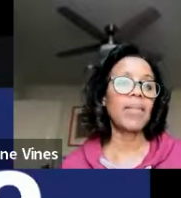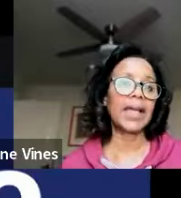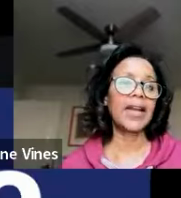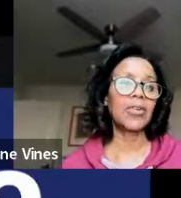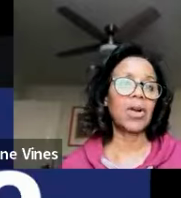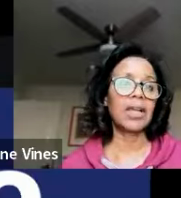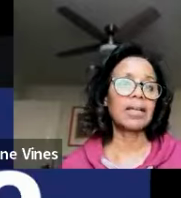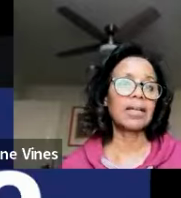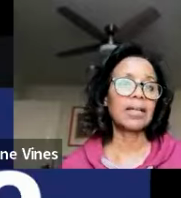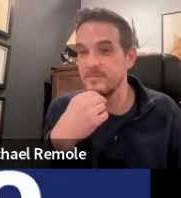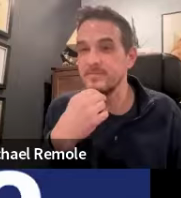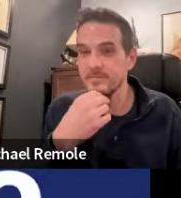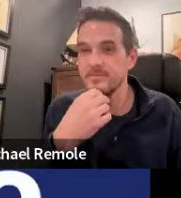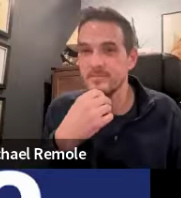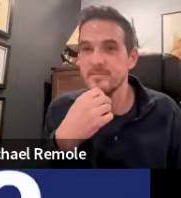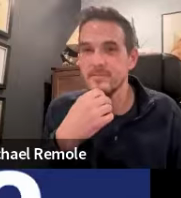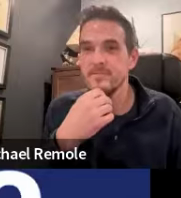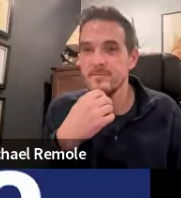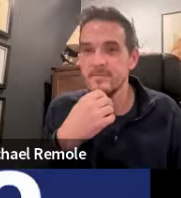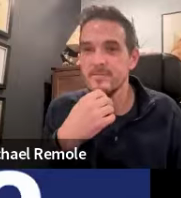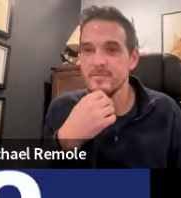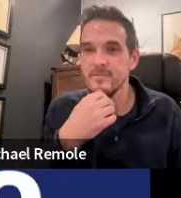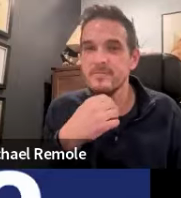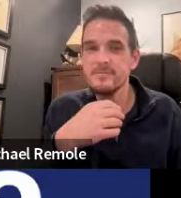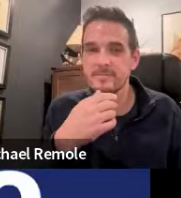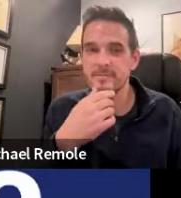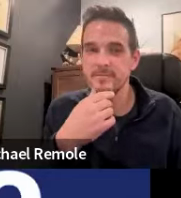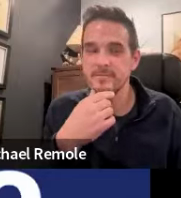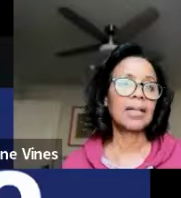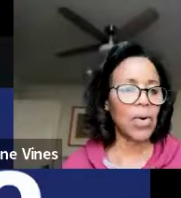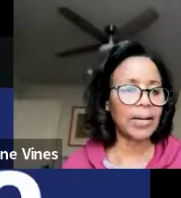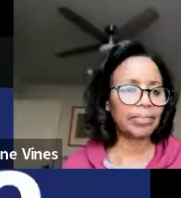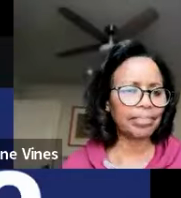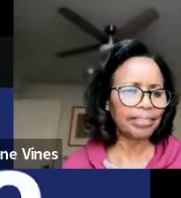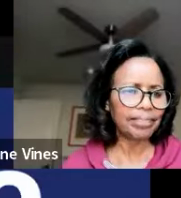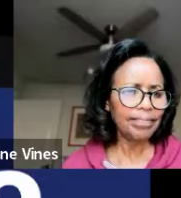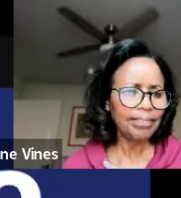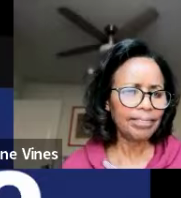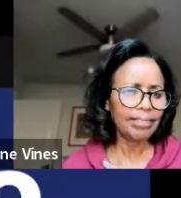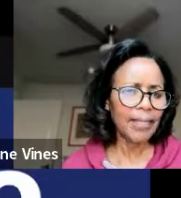other trauma category Mhm. to make up for, because I kind of want to,